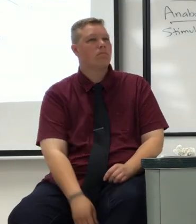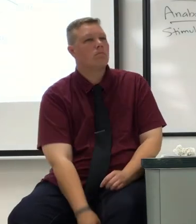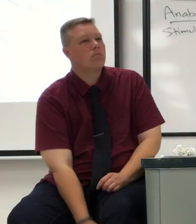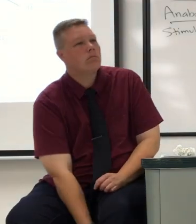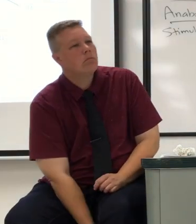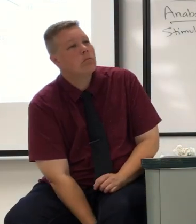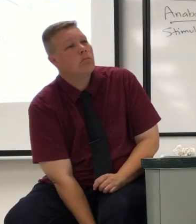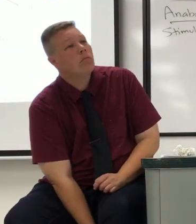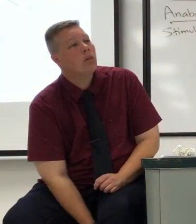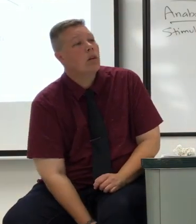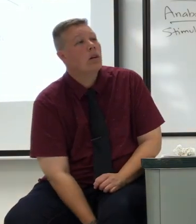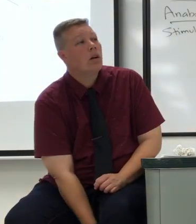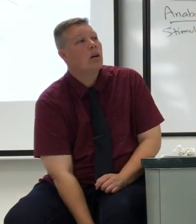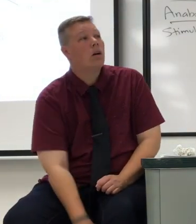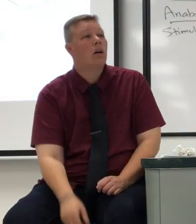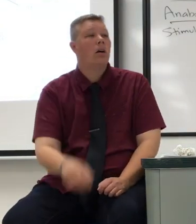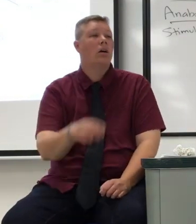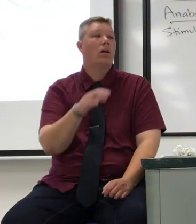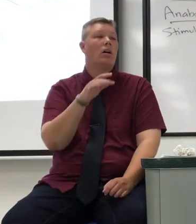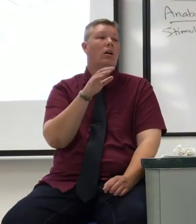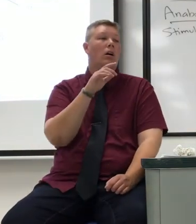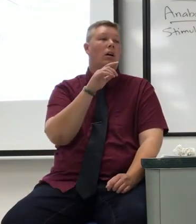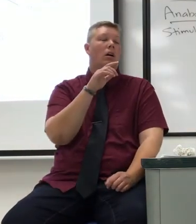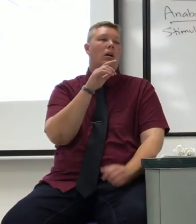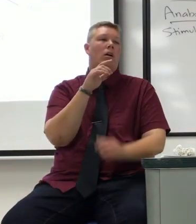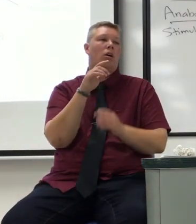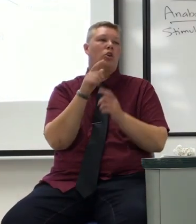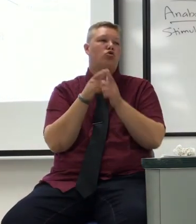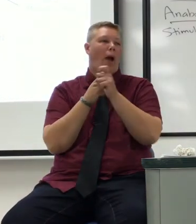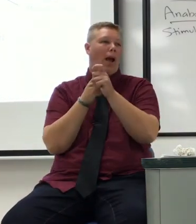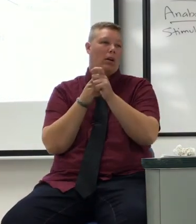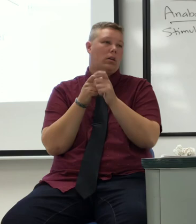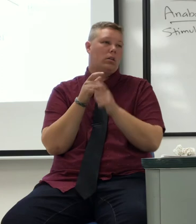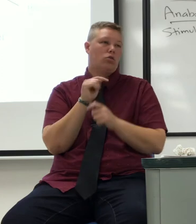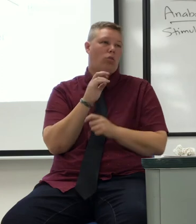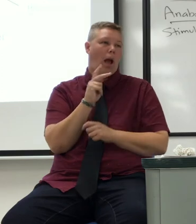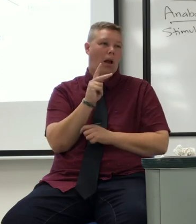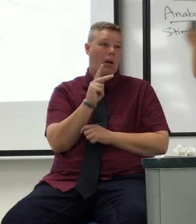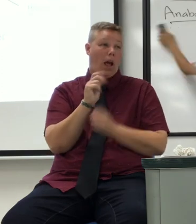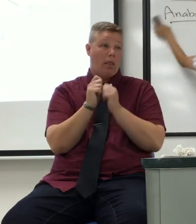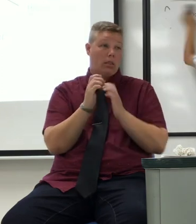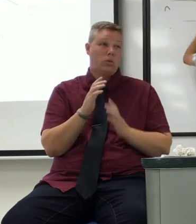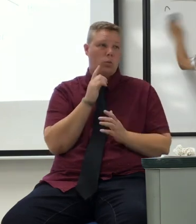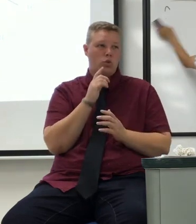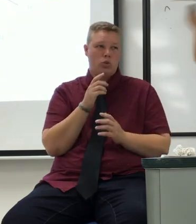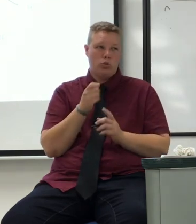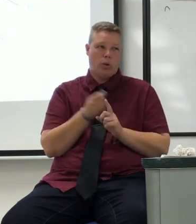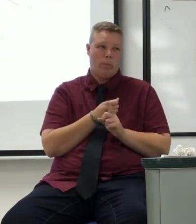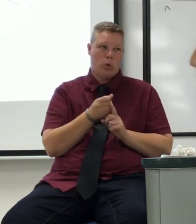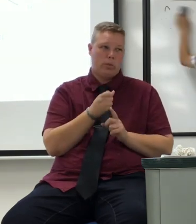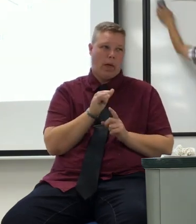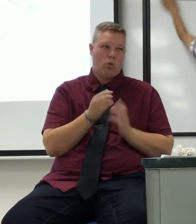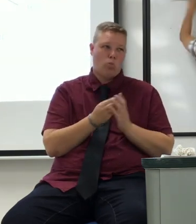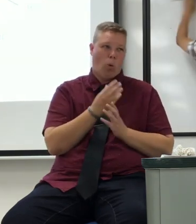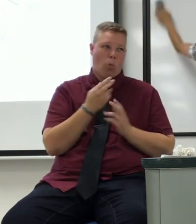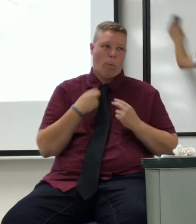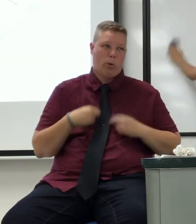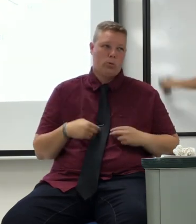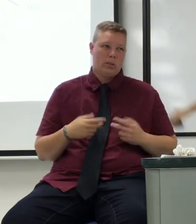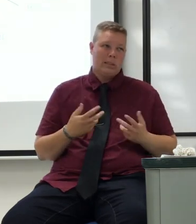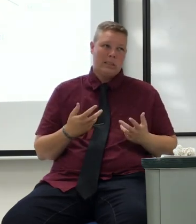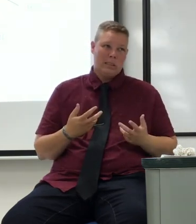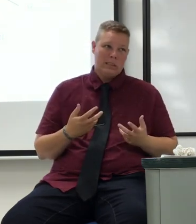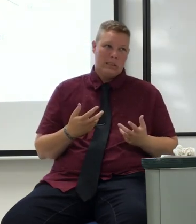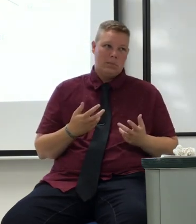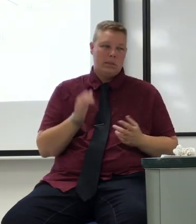It's illegal. It's a problem with elite track athletes. Track athletes who abuse growth hormone, they're like an adult, right?